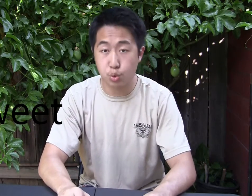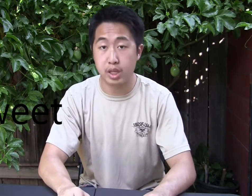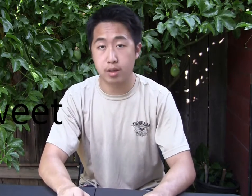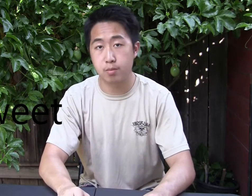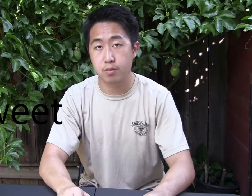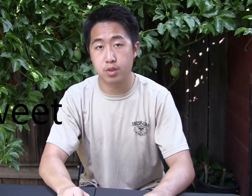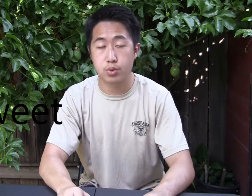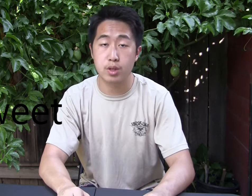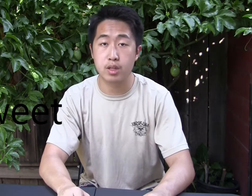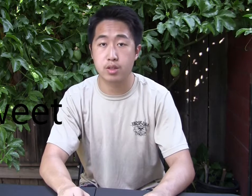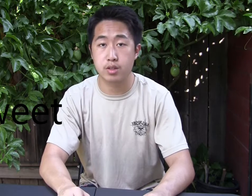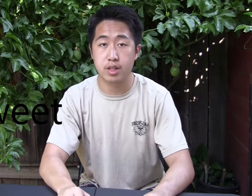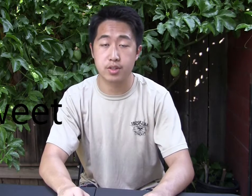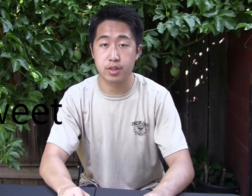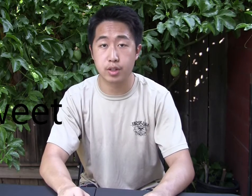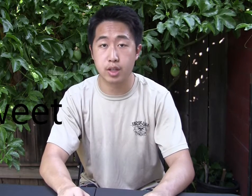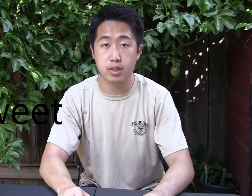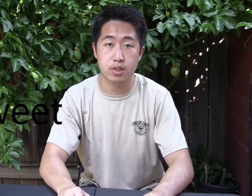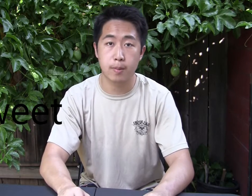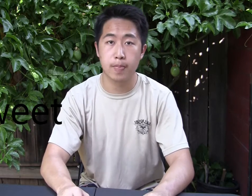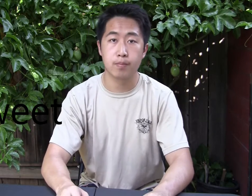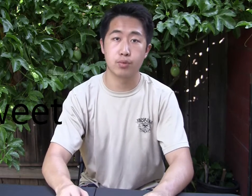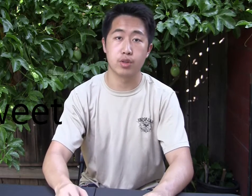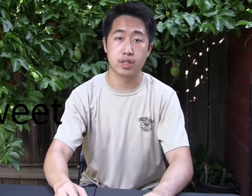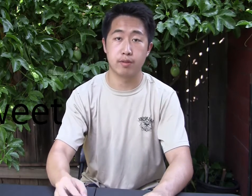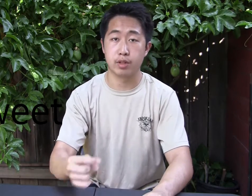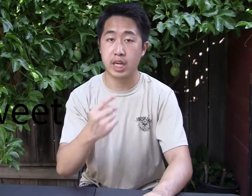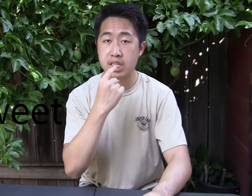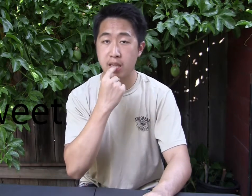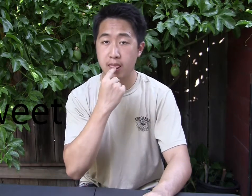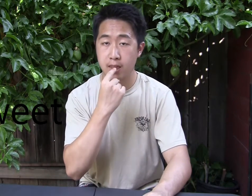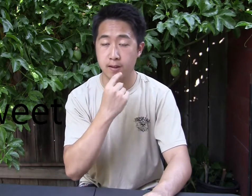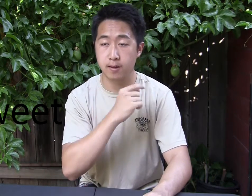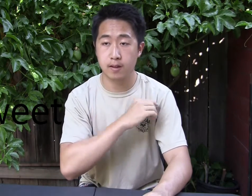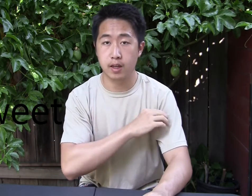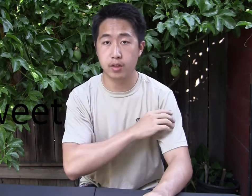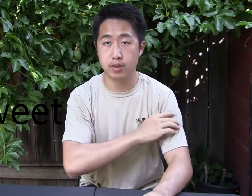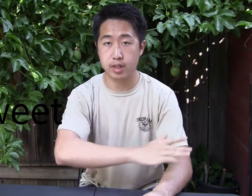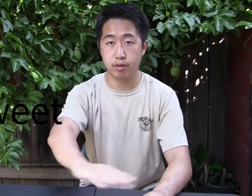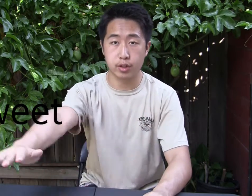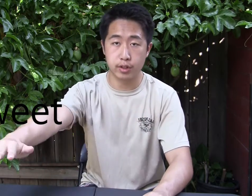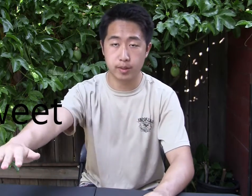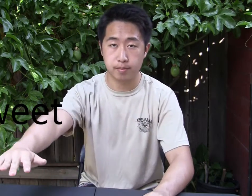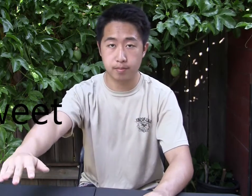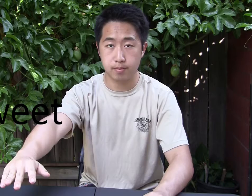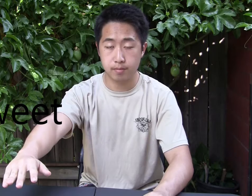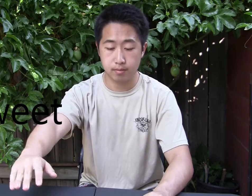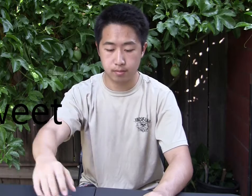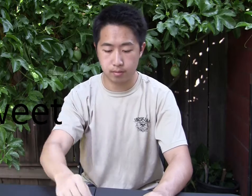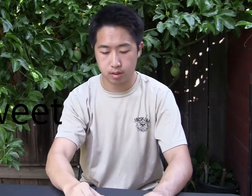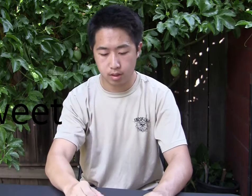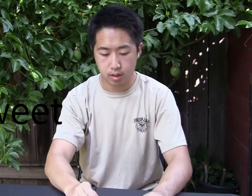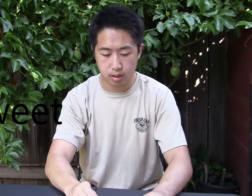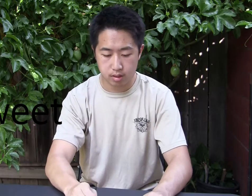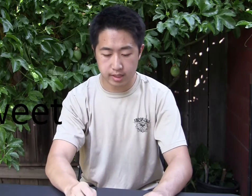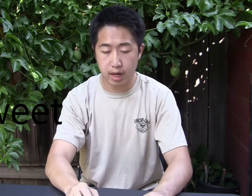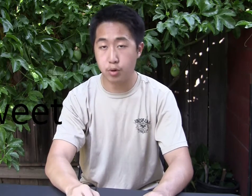Sweet. Sweet is seen as a good taste. Do the sign for taste and do the sign for good. Sour is a